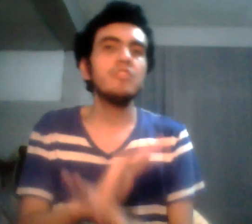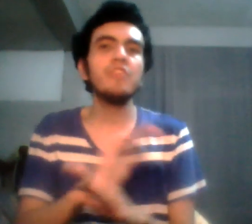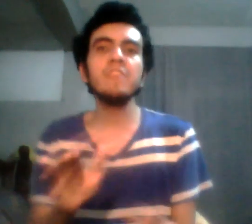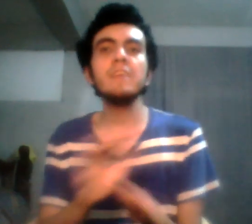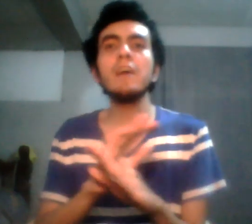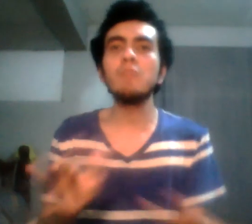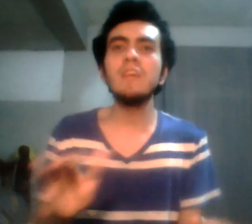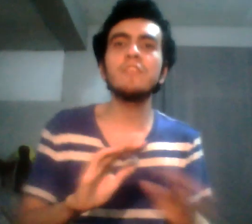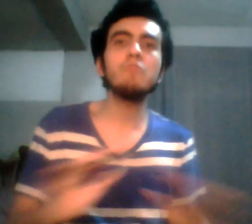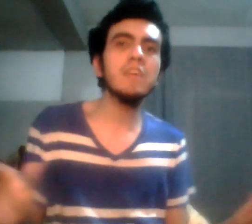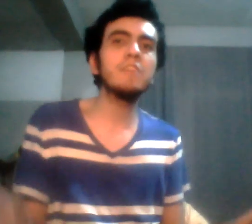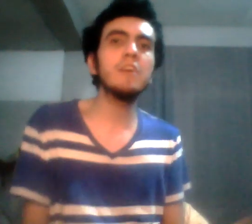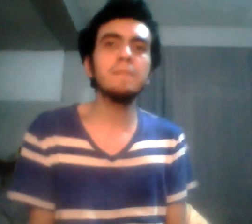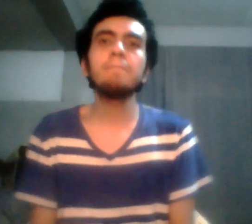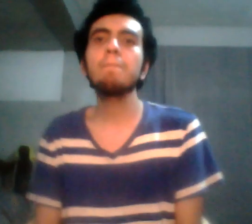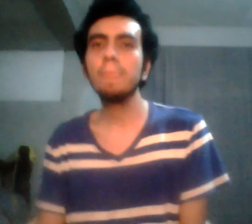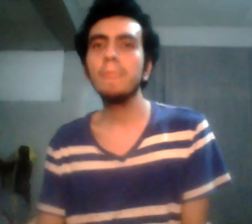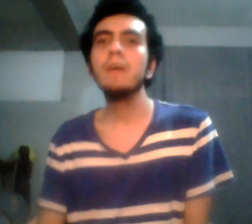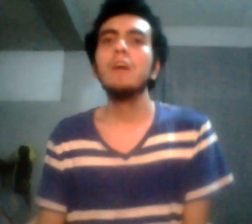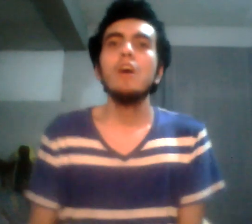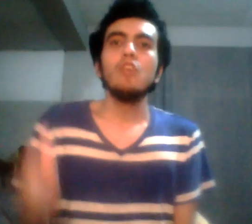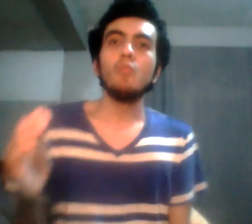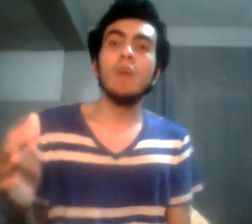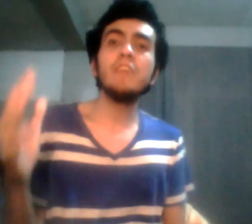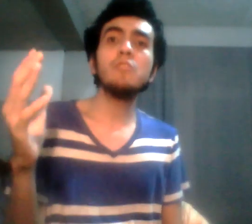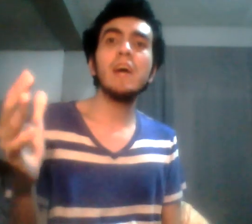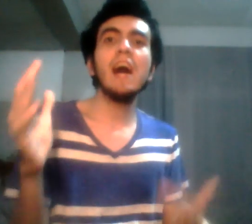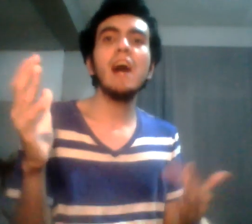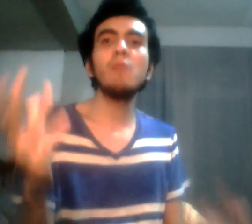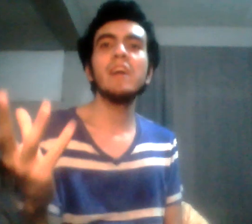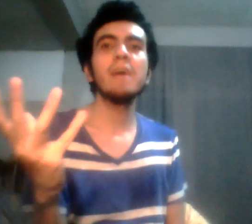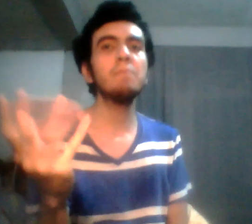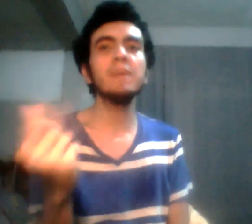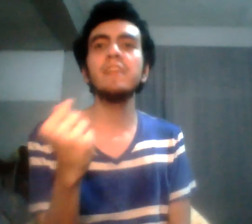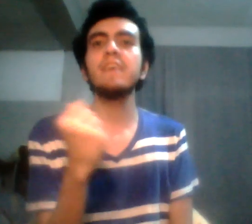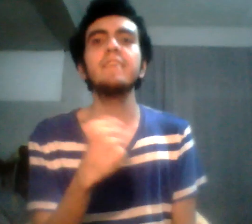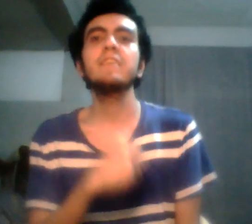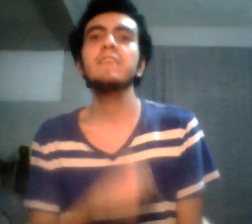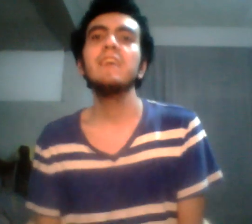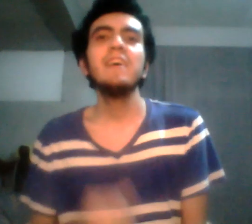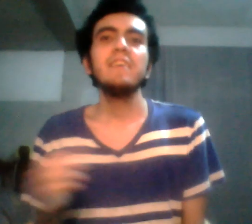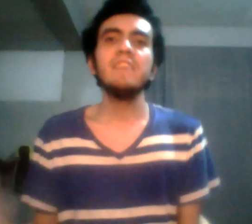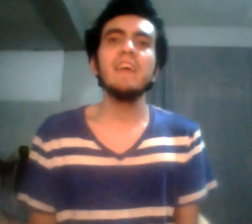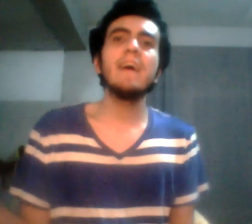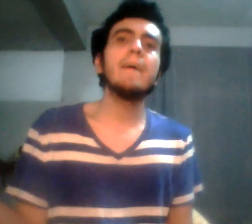Don't need a reason. Where you at, I wanna be there, yeah.